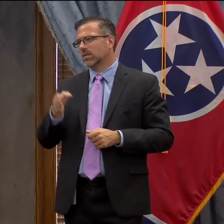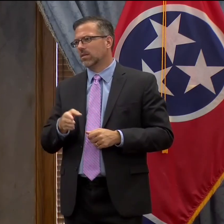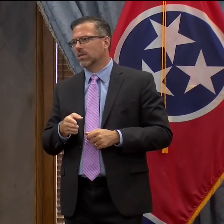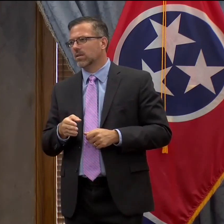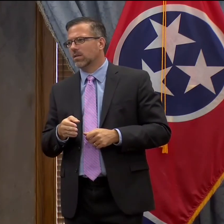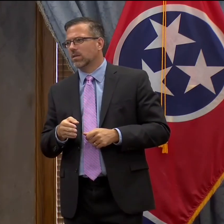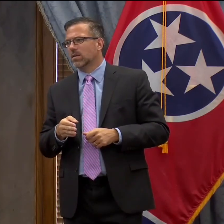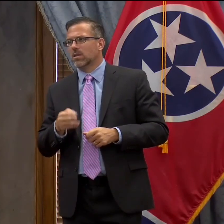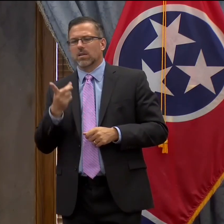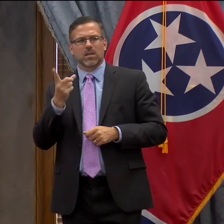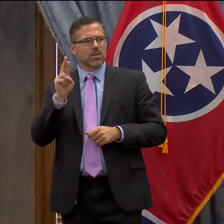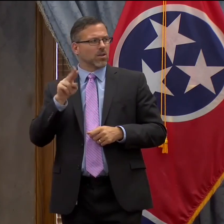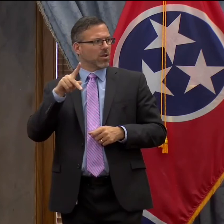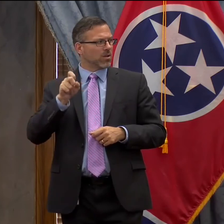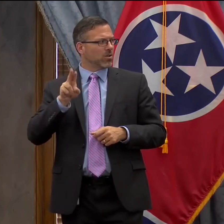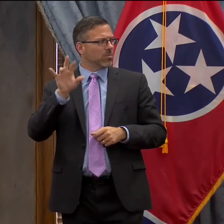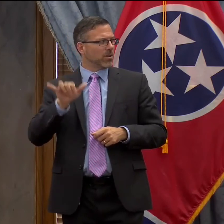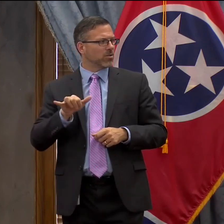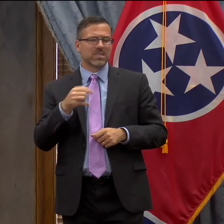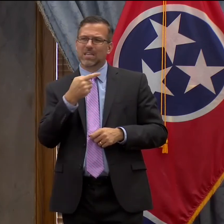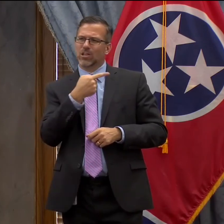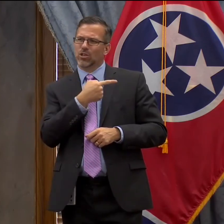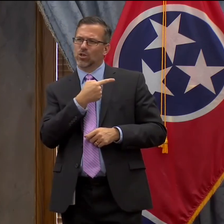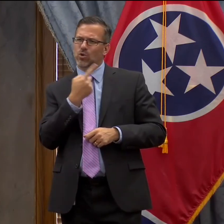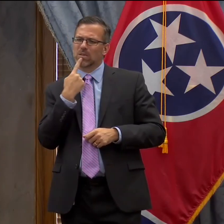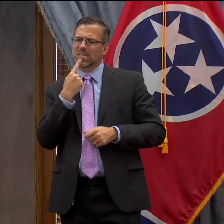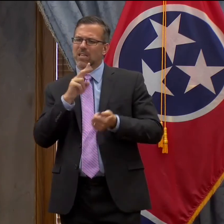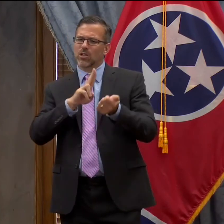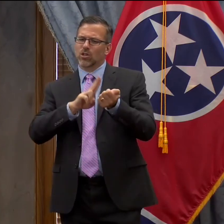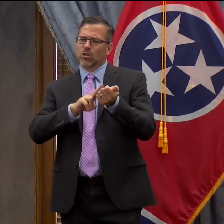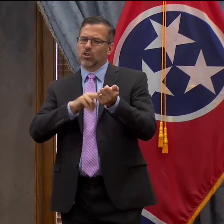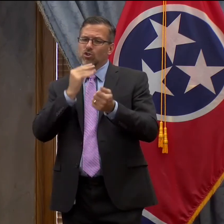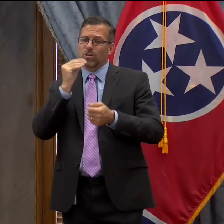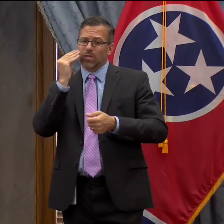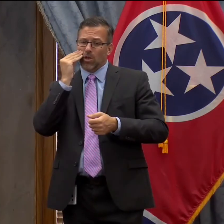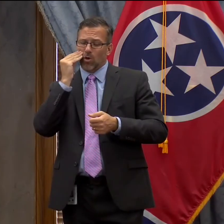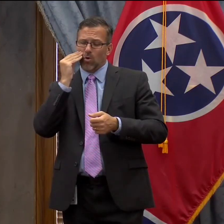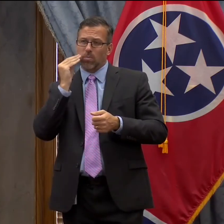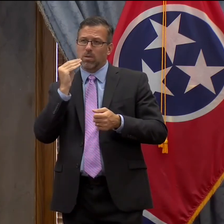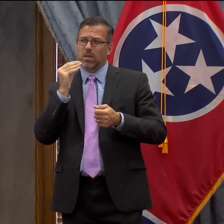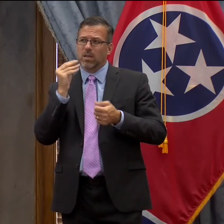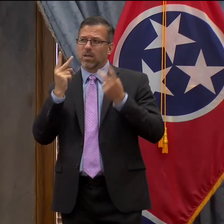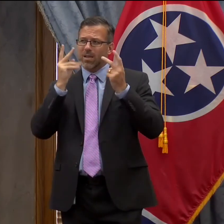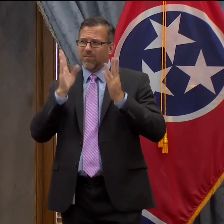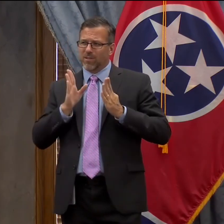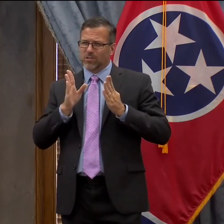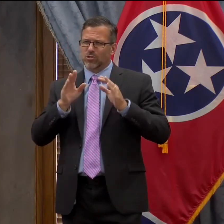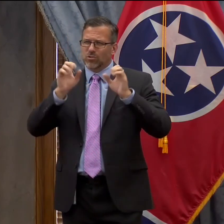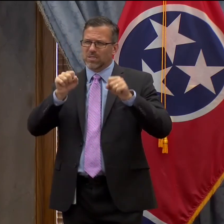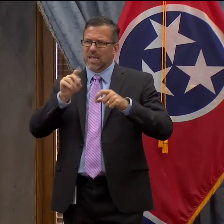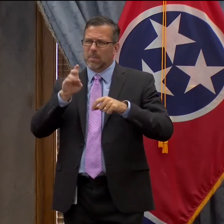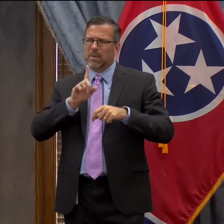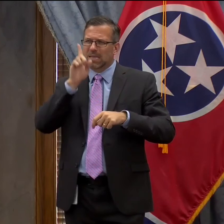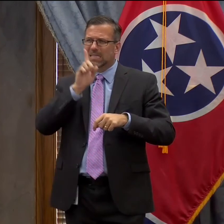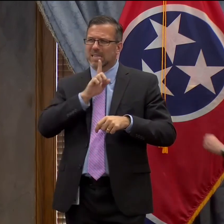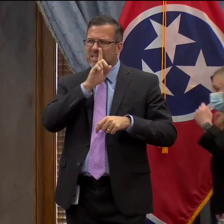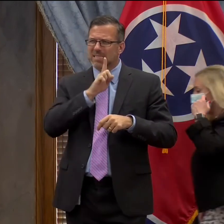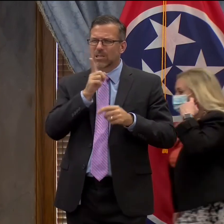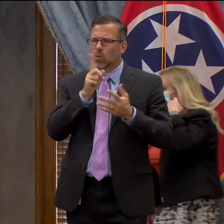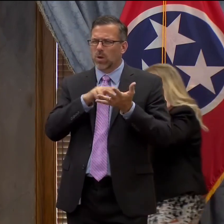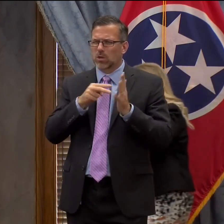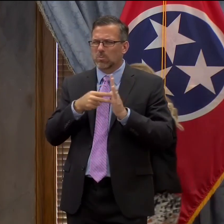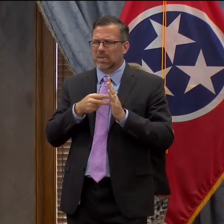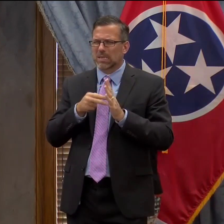for maybe Dr. Piercy. You said nursing homes, for people coming to visit, you said the visitors would be tested in certain circumstances. What are